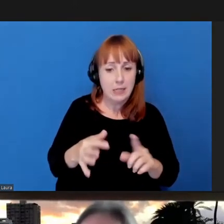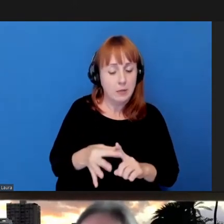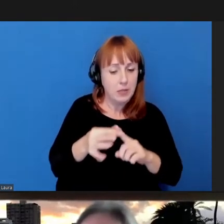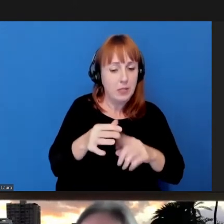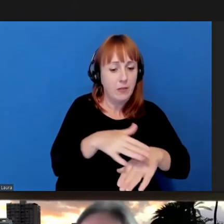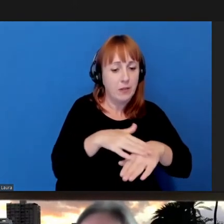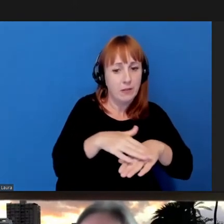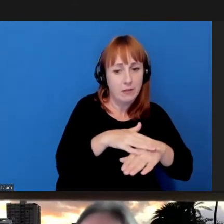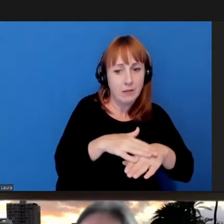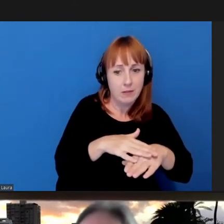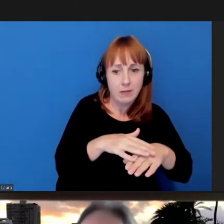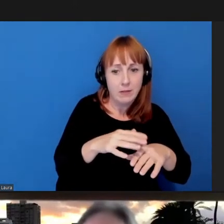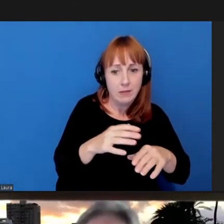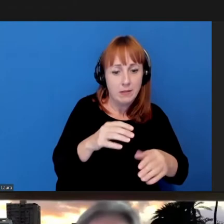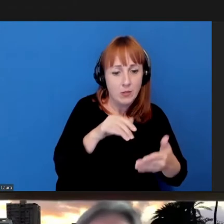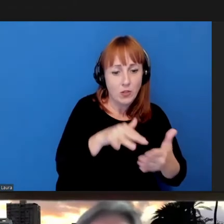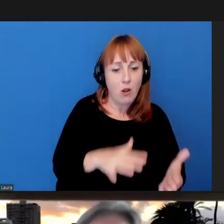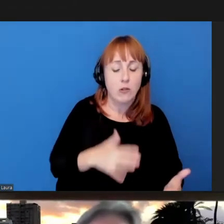you know, please get involved.